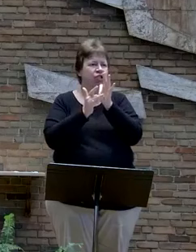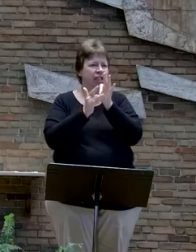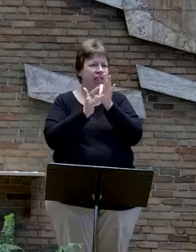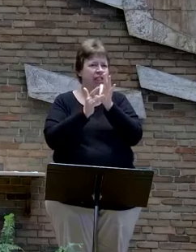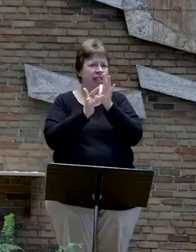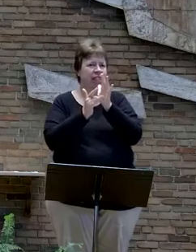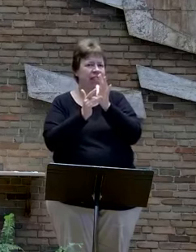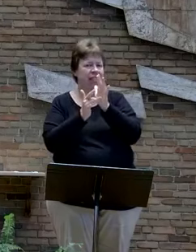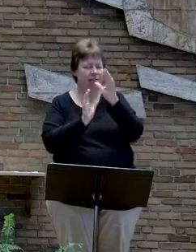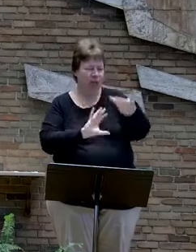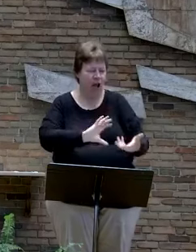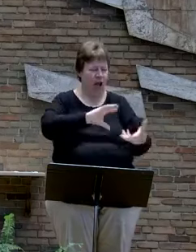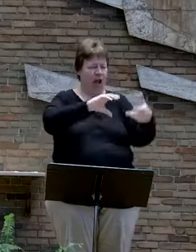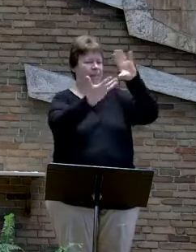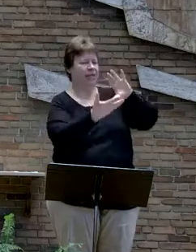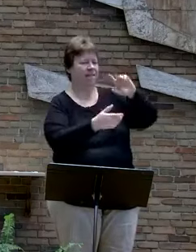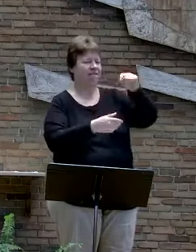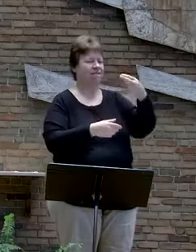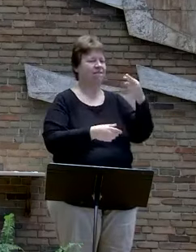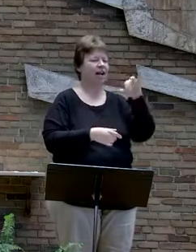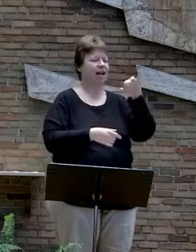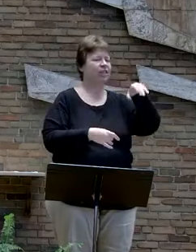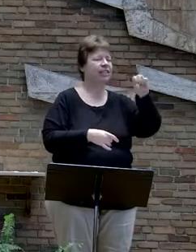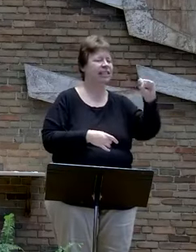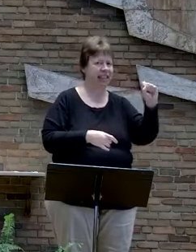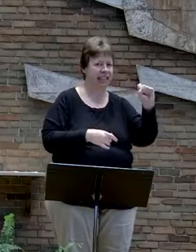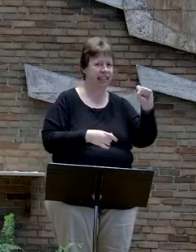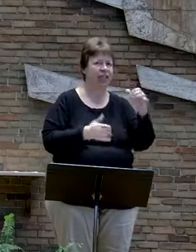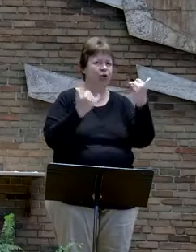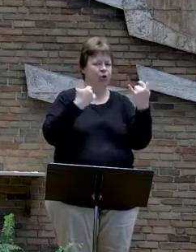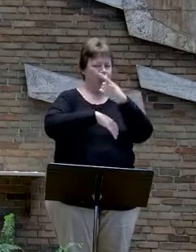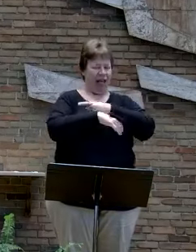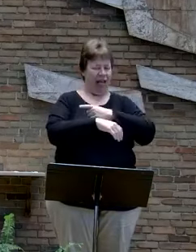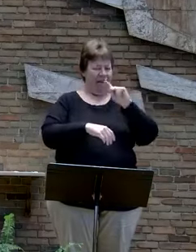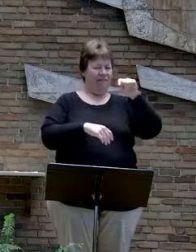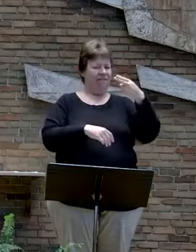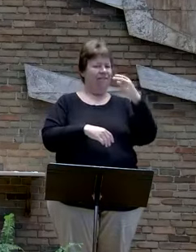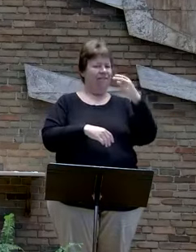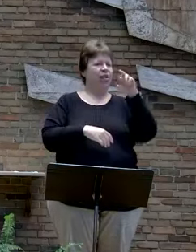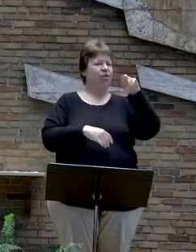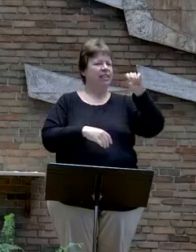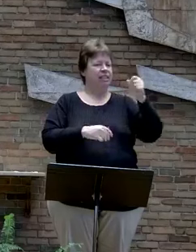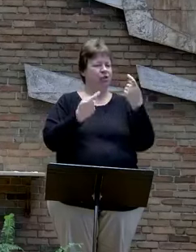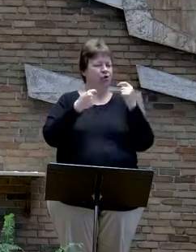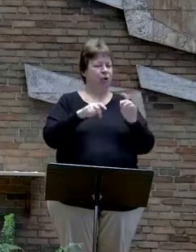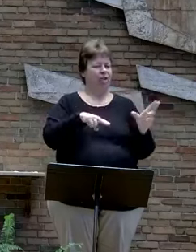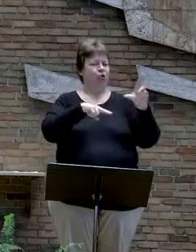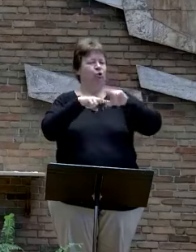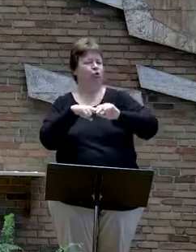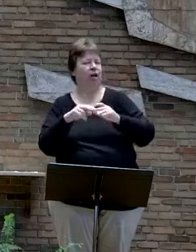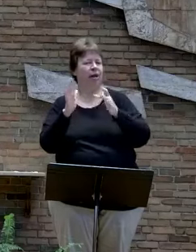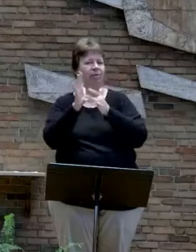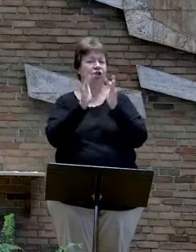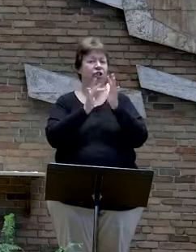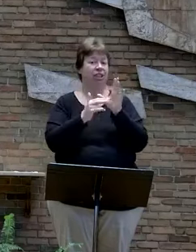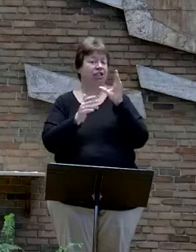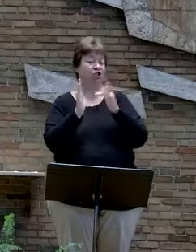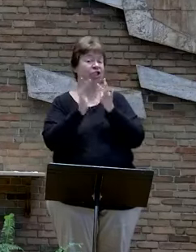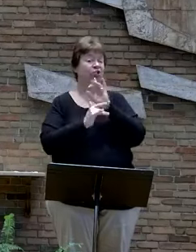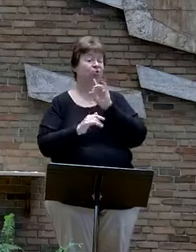on their heads. Today, as the Pharisees try to trap Jesus, Jesus returns with a trap of his